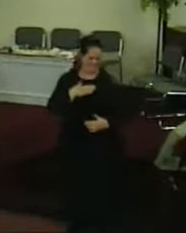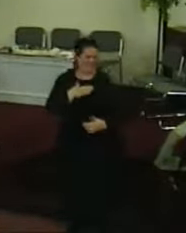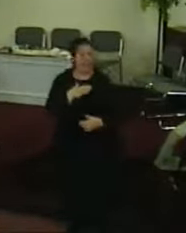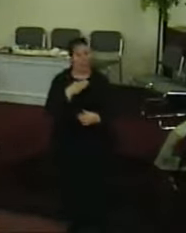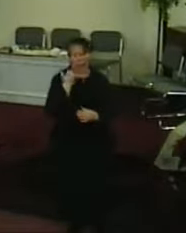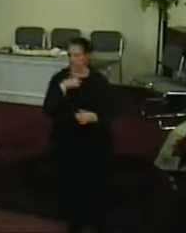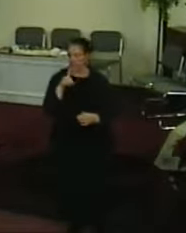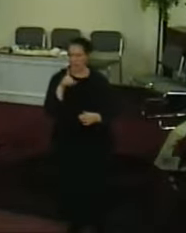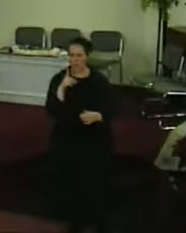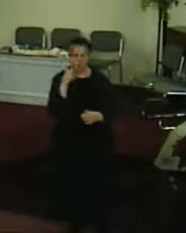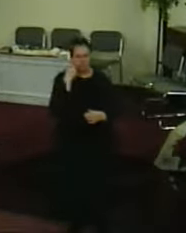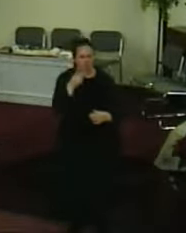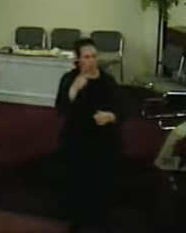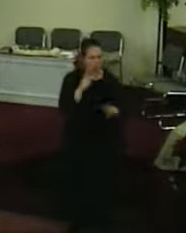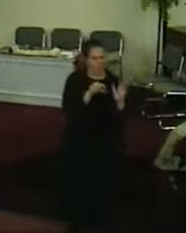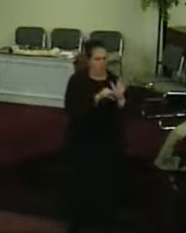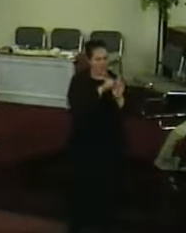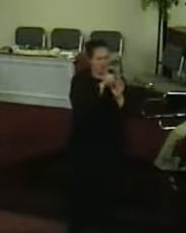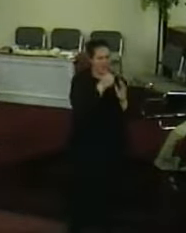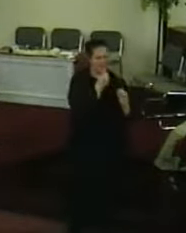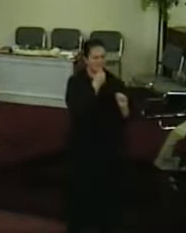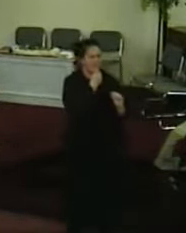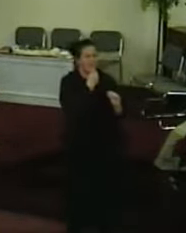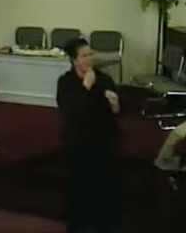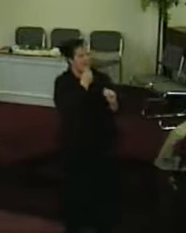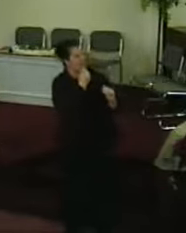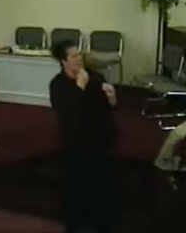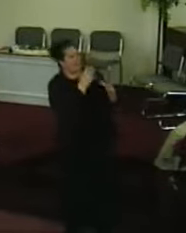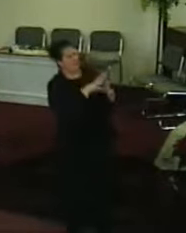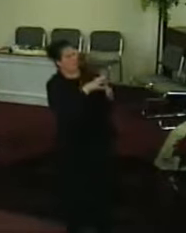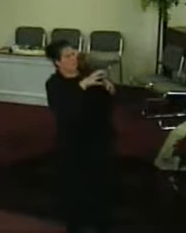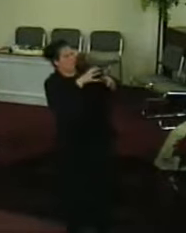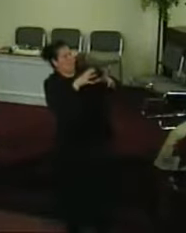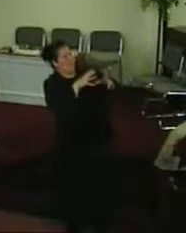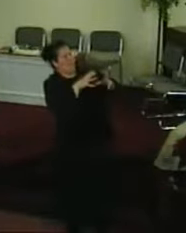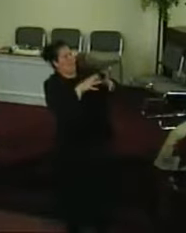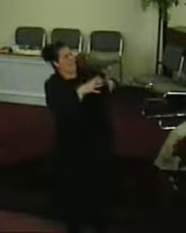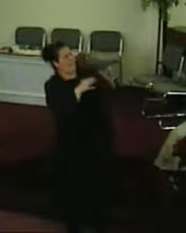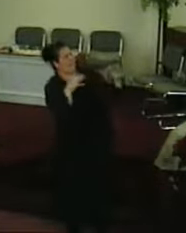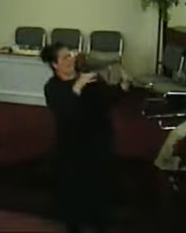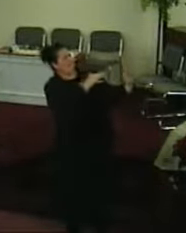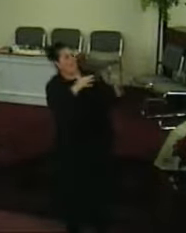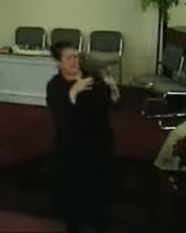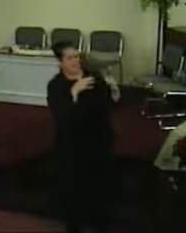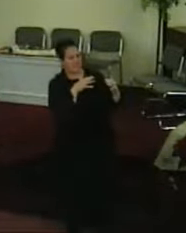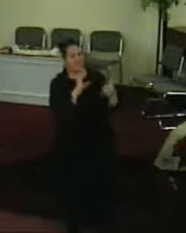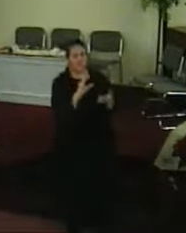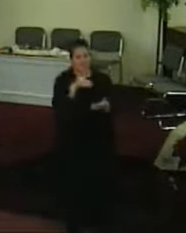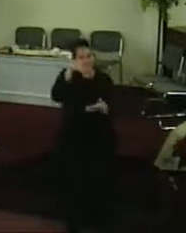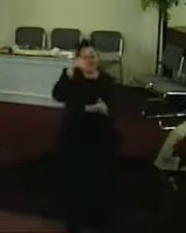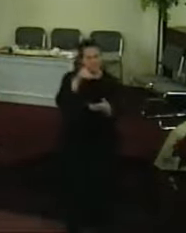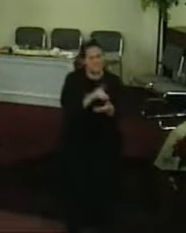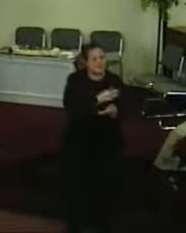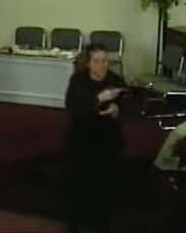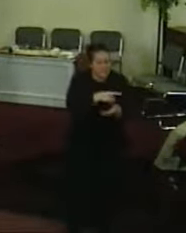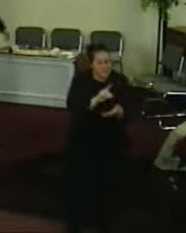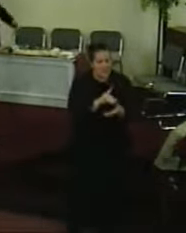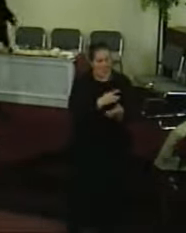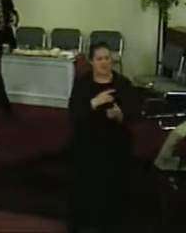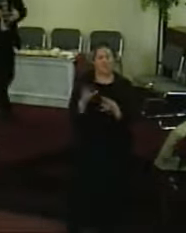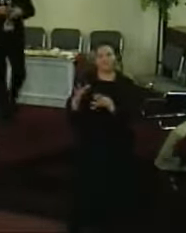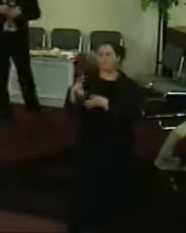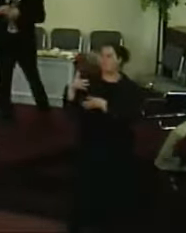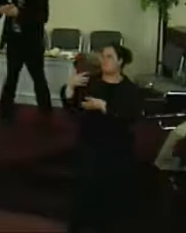Everybody looked at the giant and said, he's too big to fight. David had just come out of the hills playing his harp,